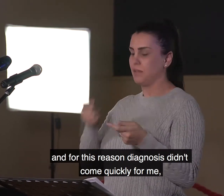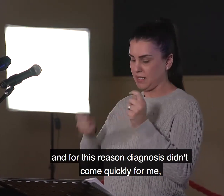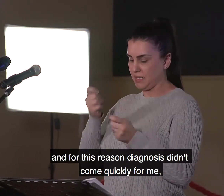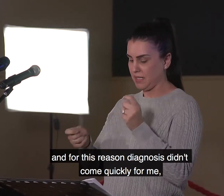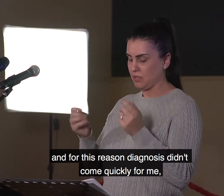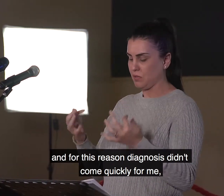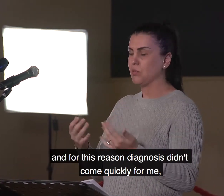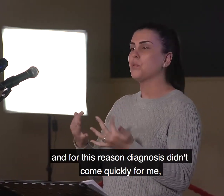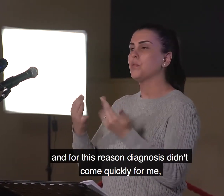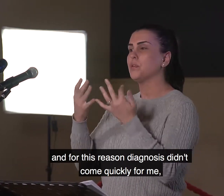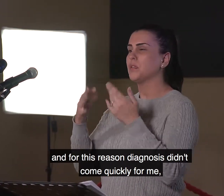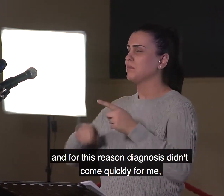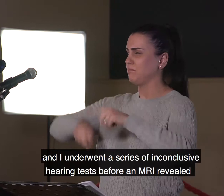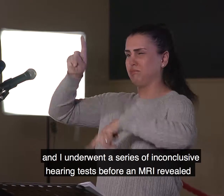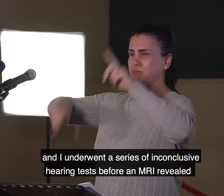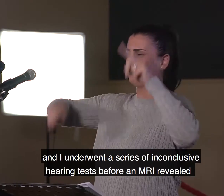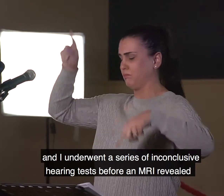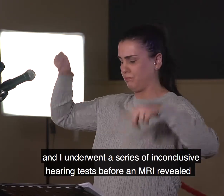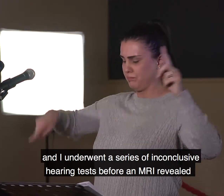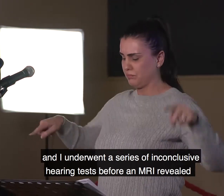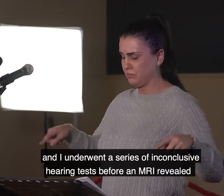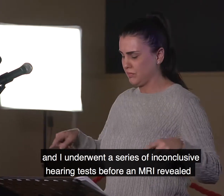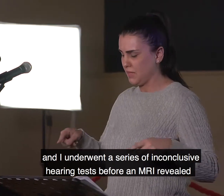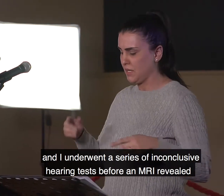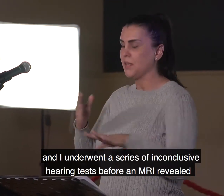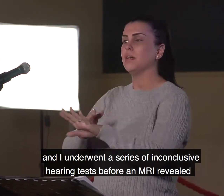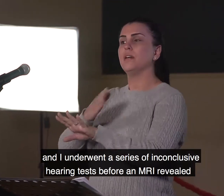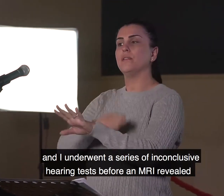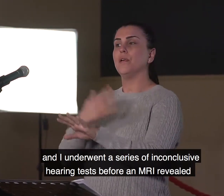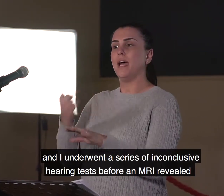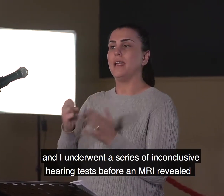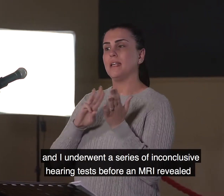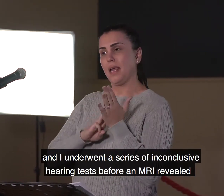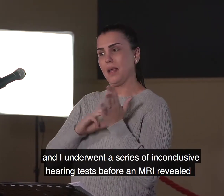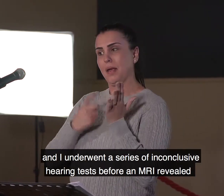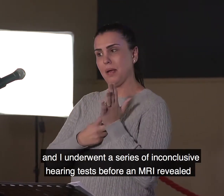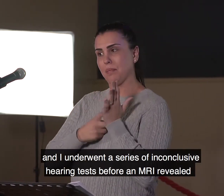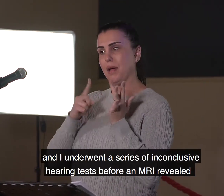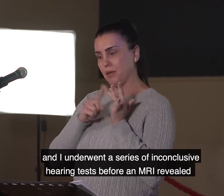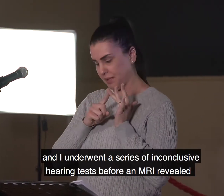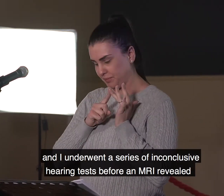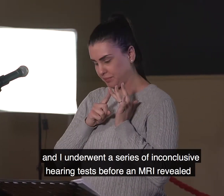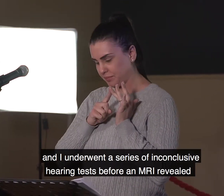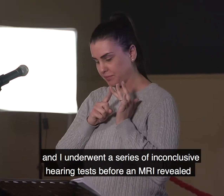diagnosis didn't come quickly for me, and I underwent a series of inconclusive hearing tests before an